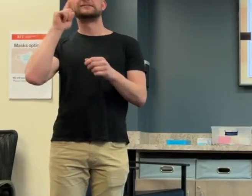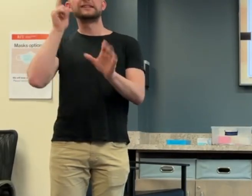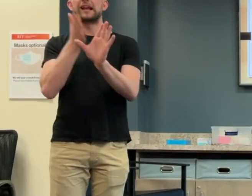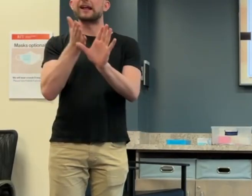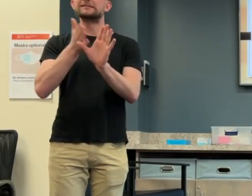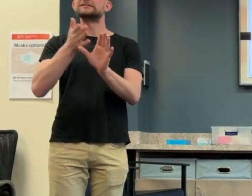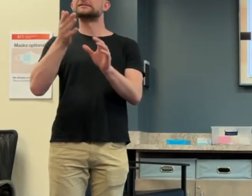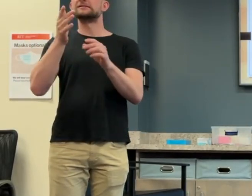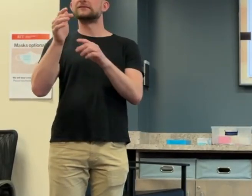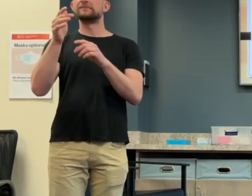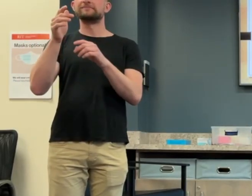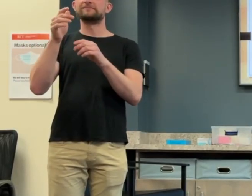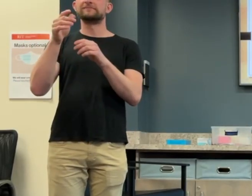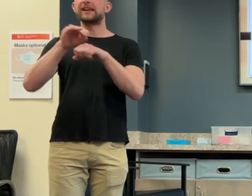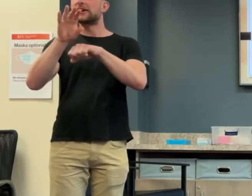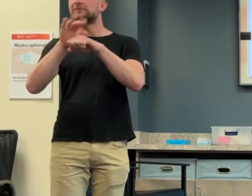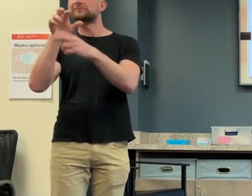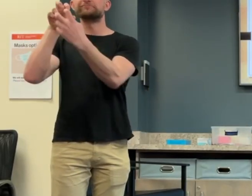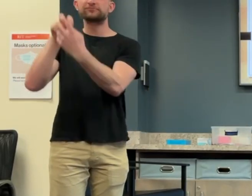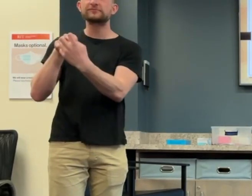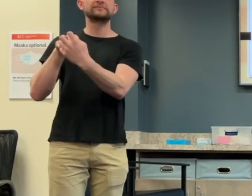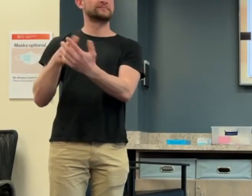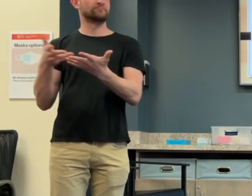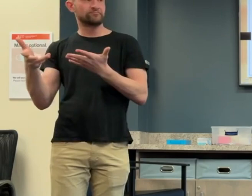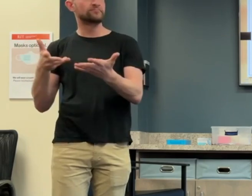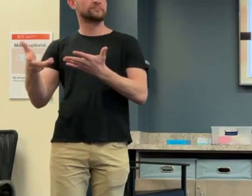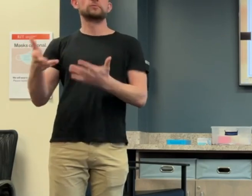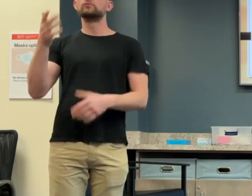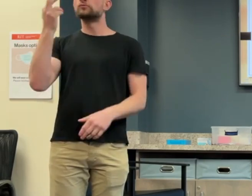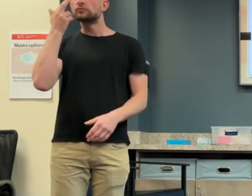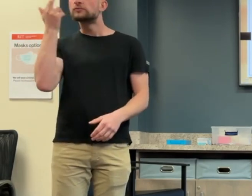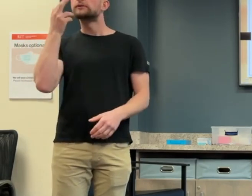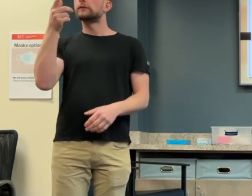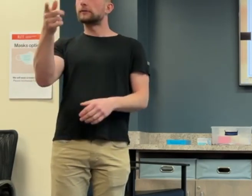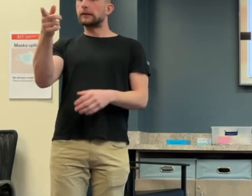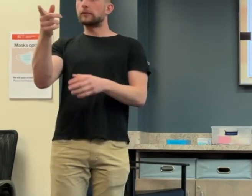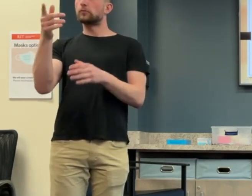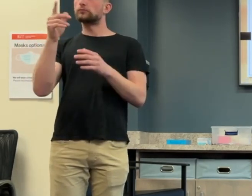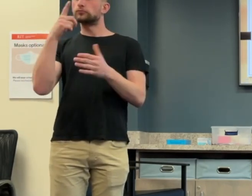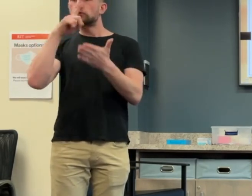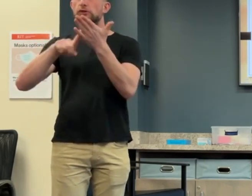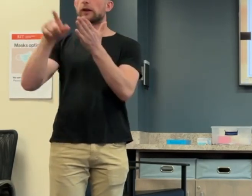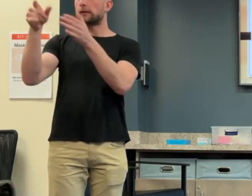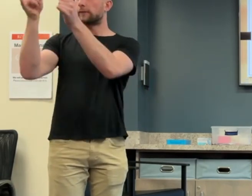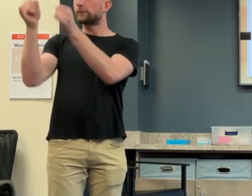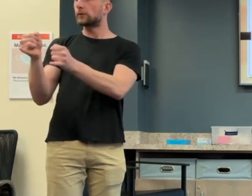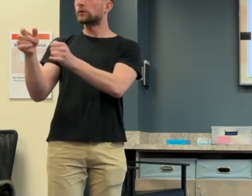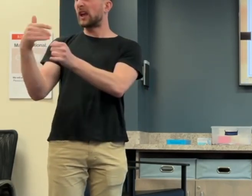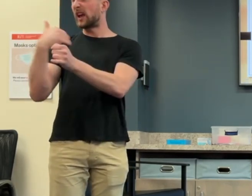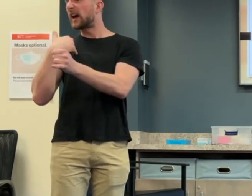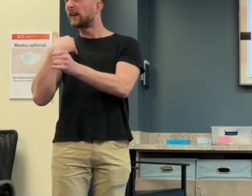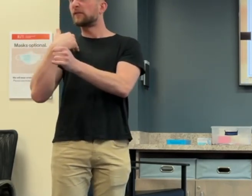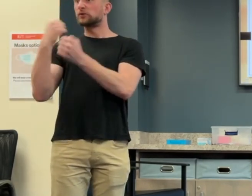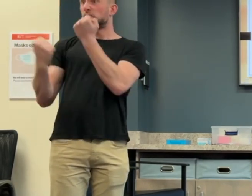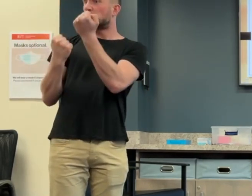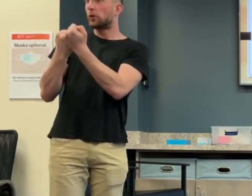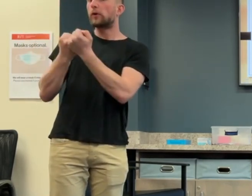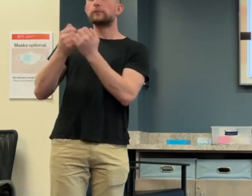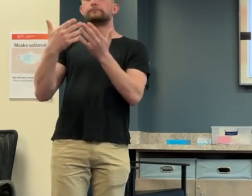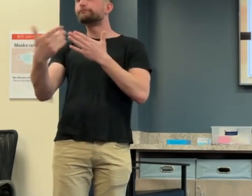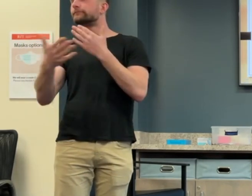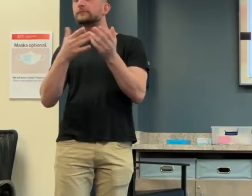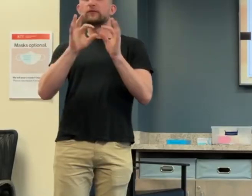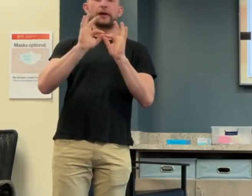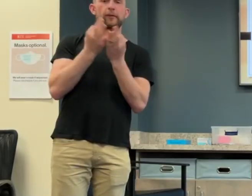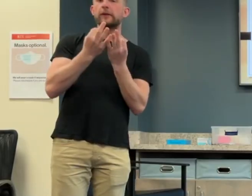You want to make sure that this individual has a village. I think we all need a village, to be honest with you, whether you're getting a